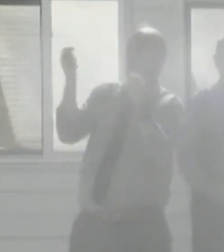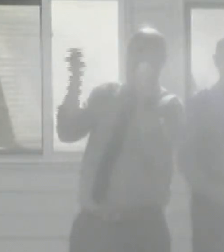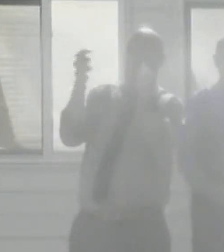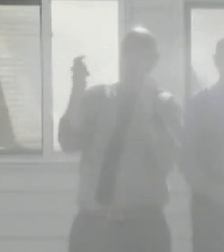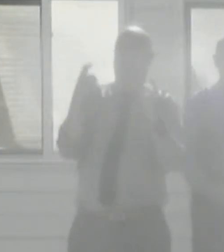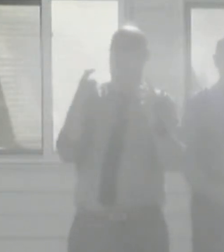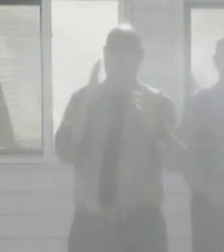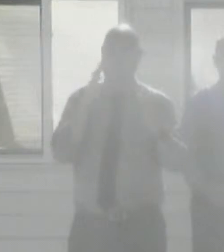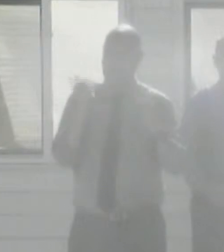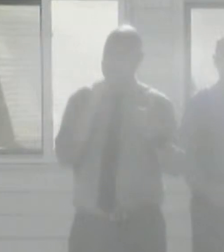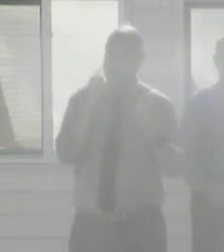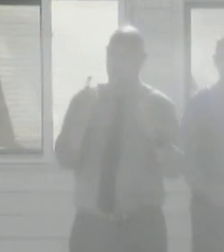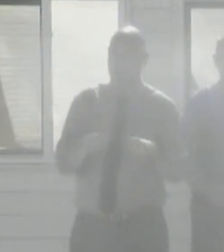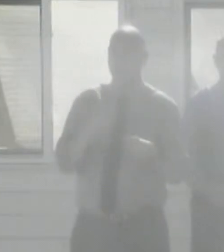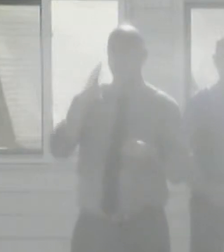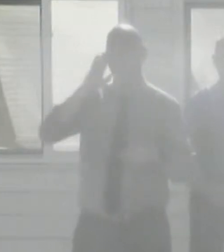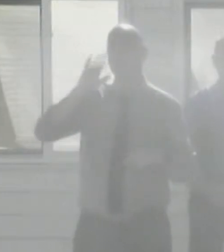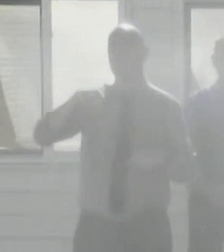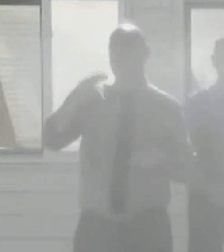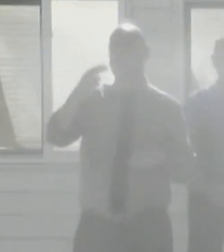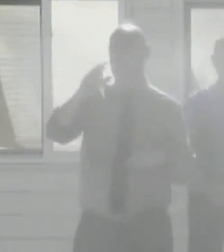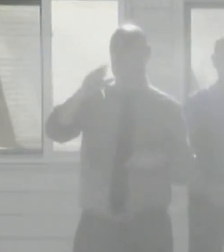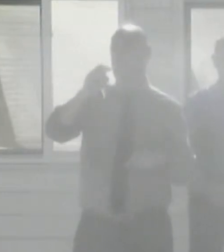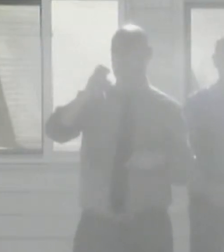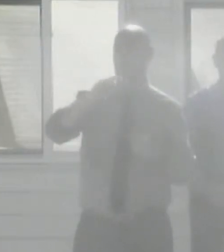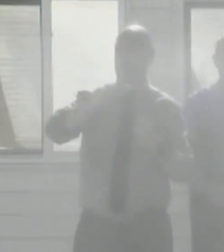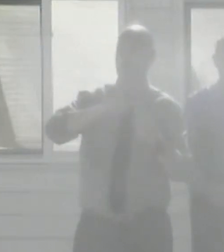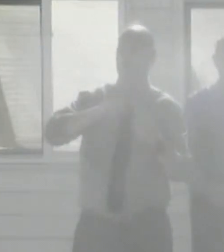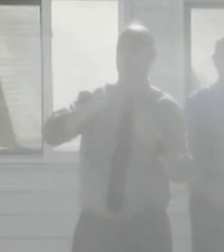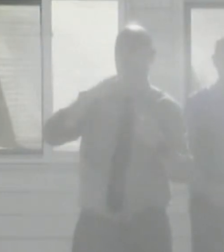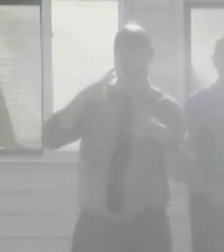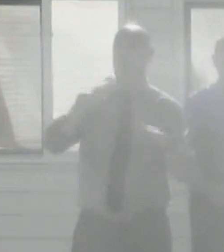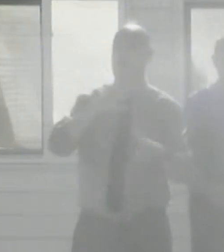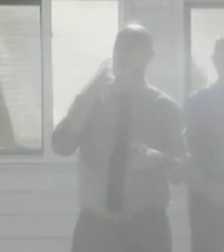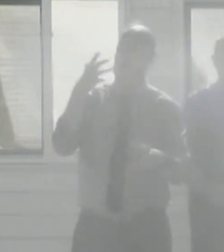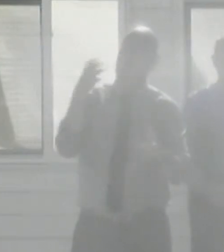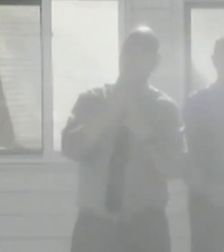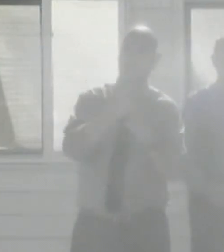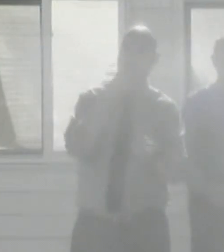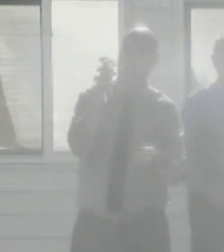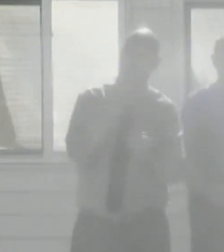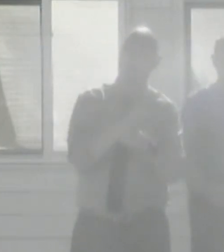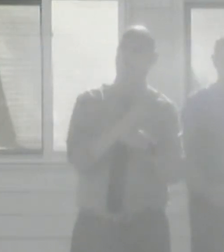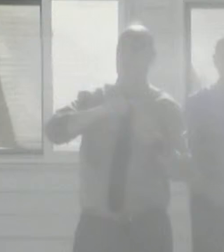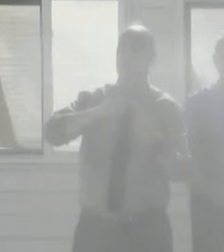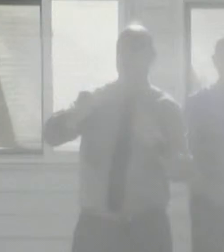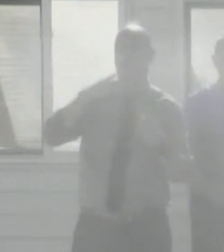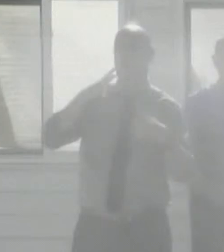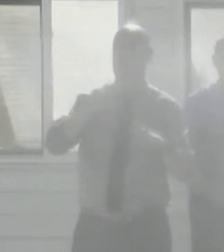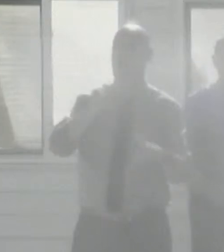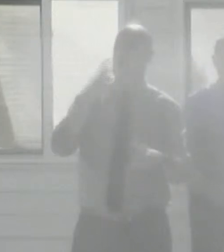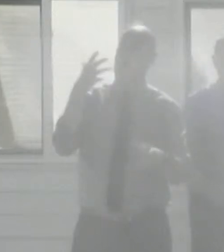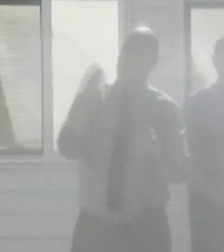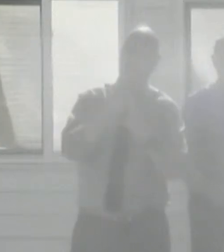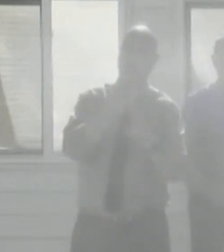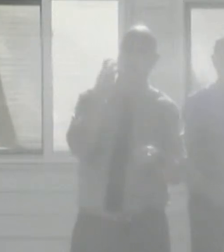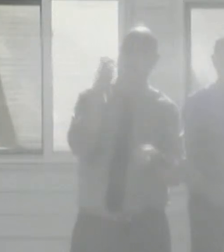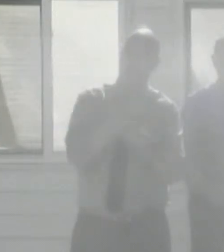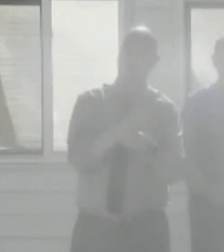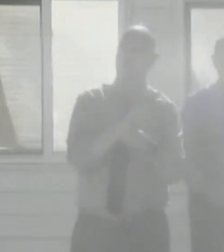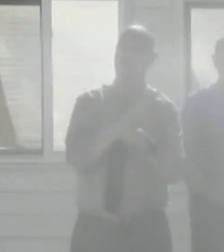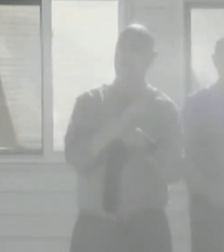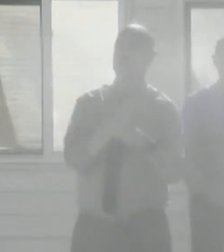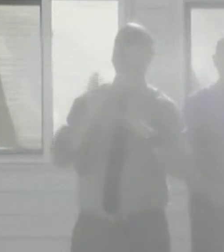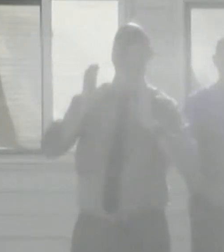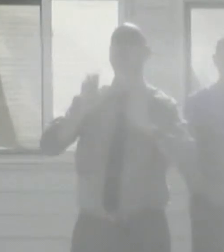knew Helene was a lot to deal with. But regardless, we'll always hope for the best. But We'll always hope for the